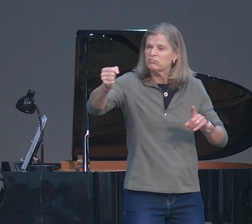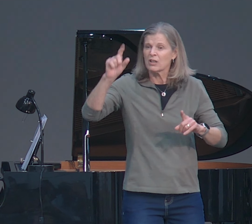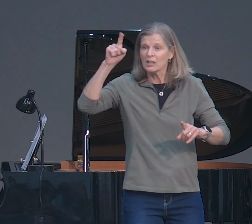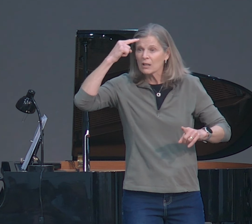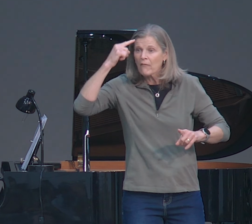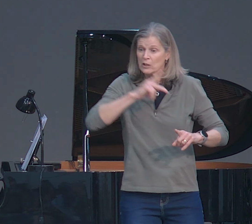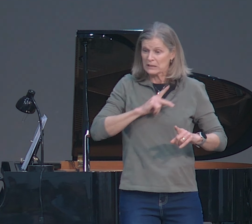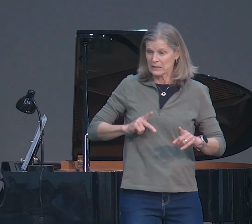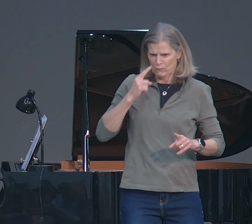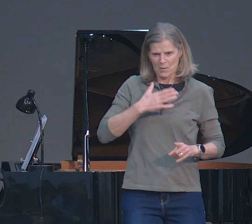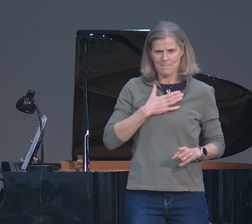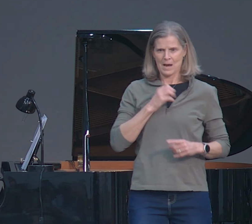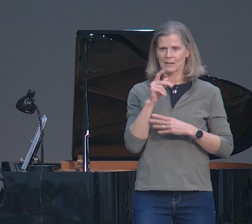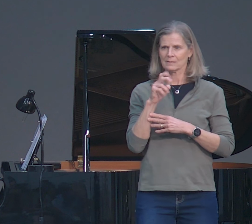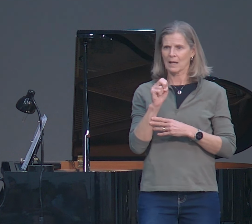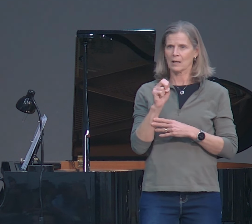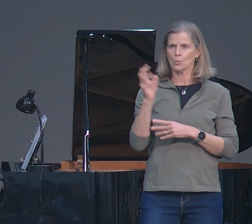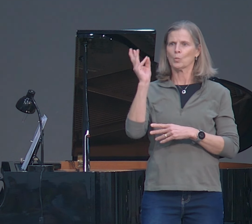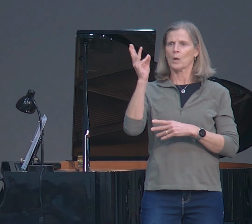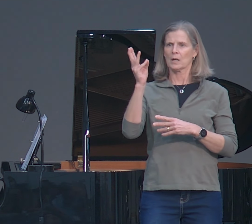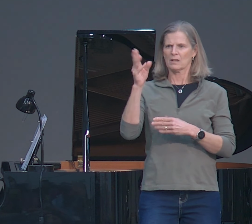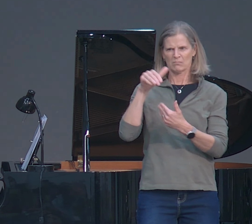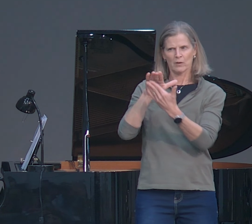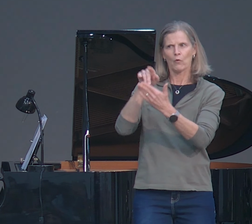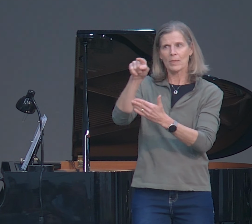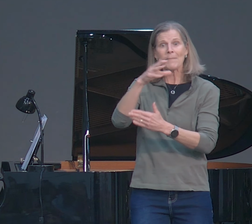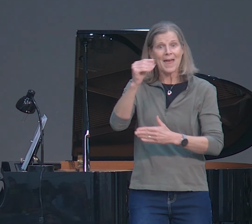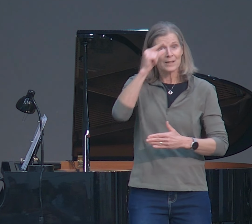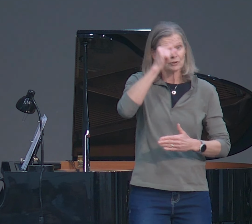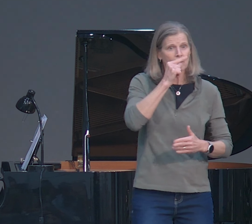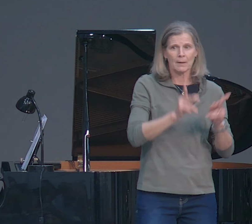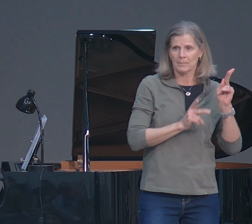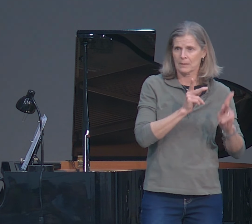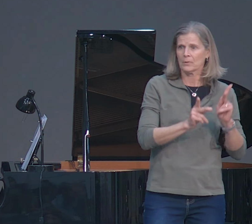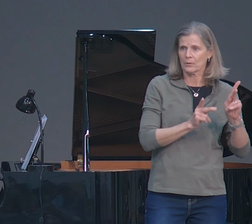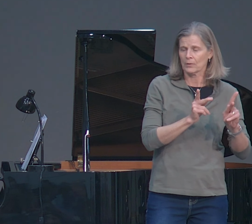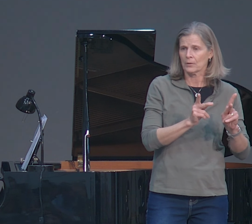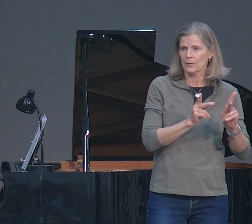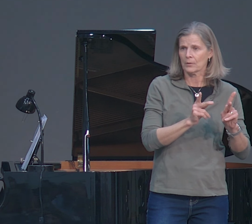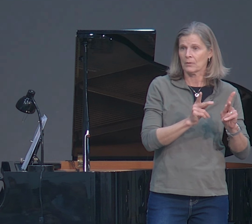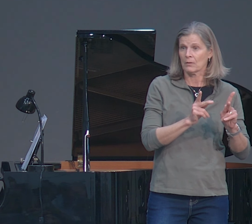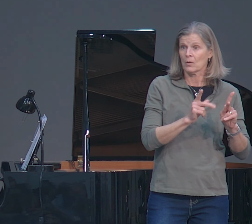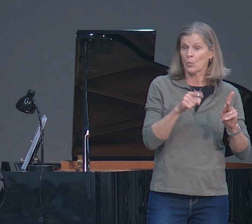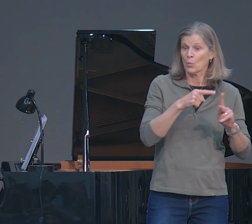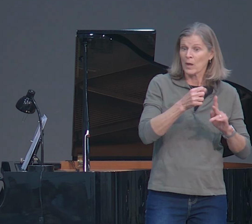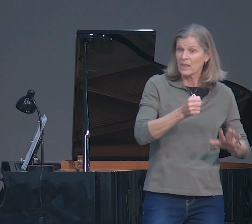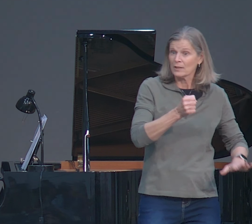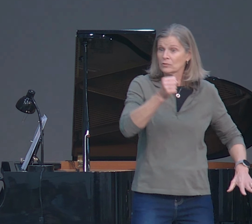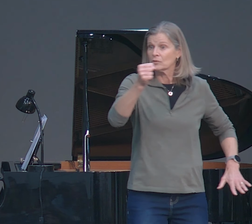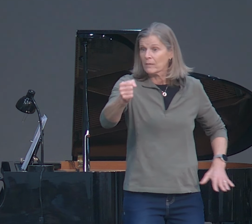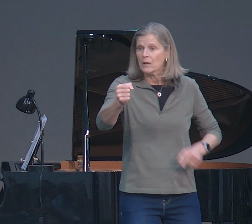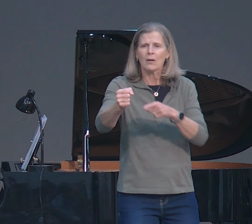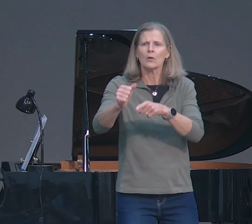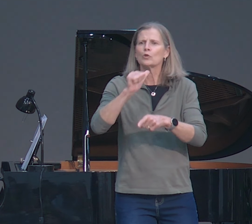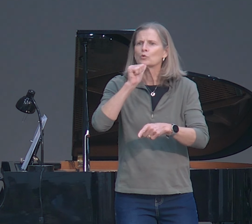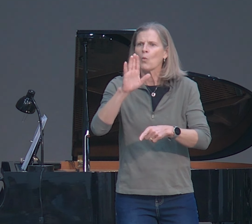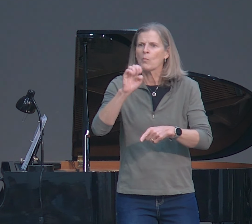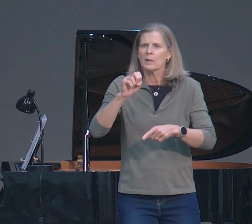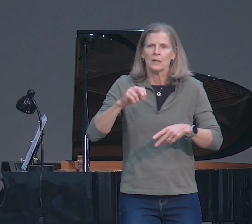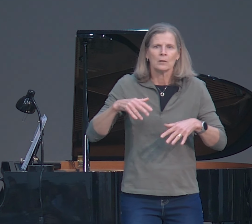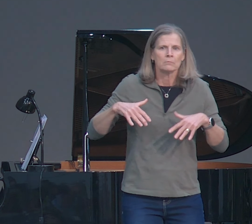for my sake, to bear witness before them and the Gentiles. When they deliver you over, do not be